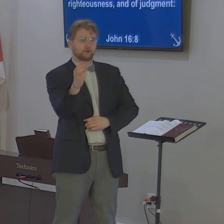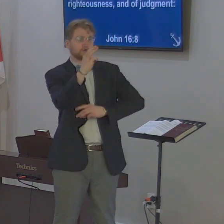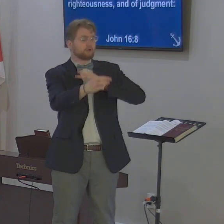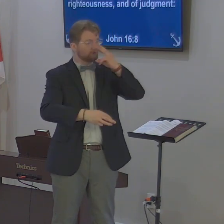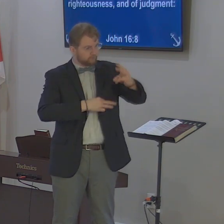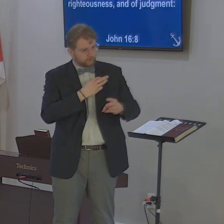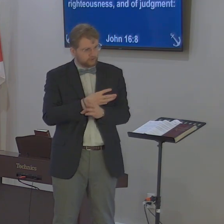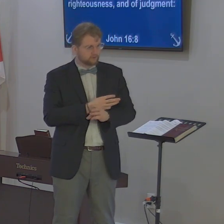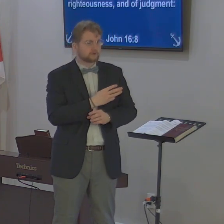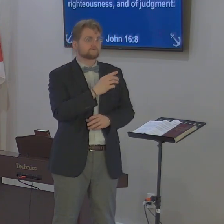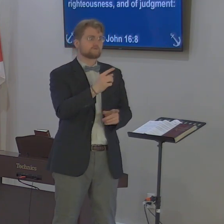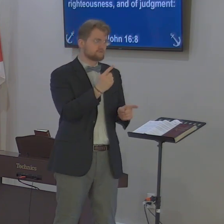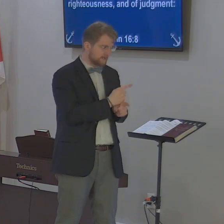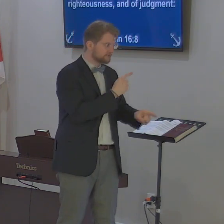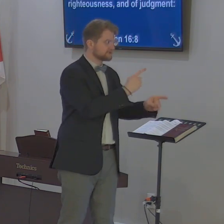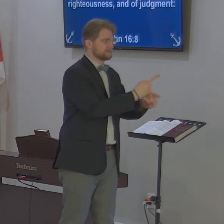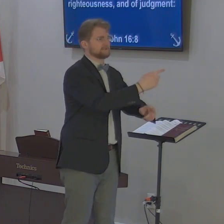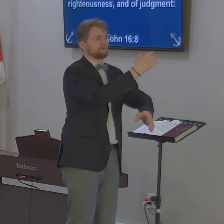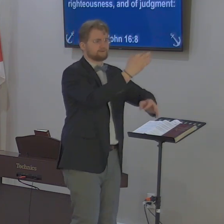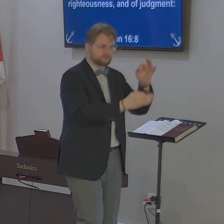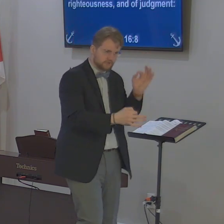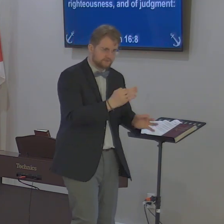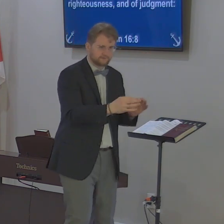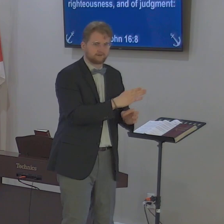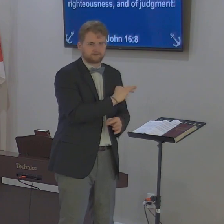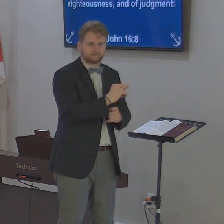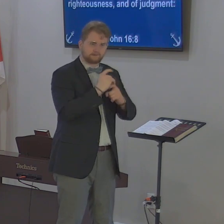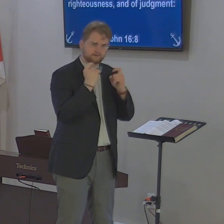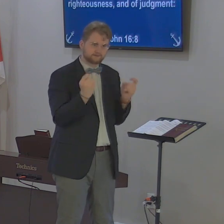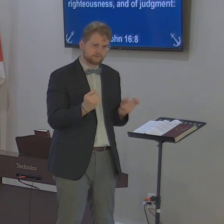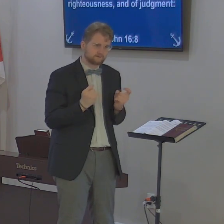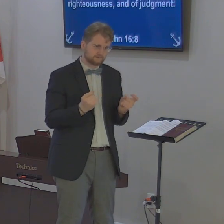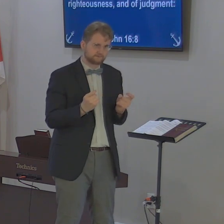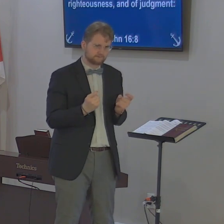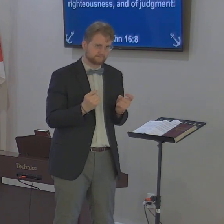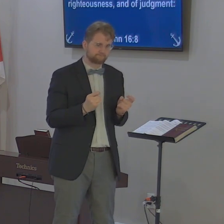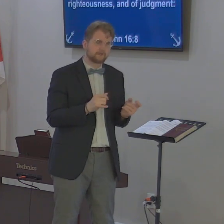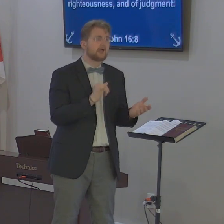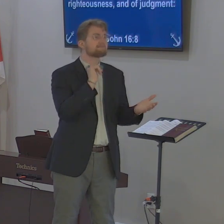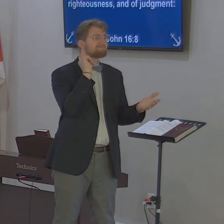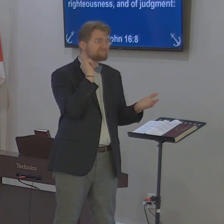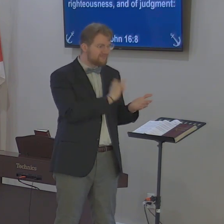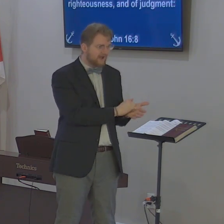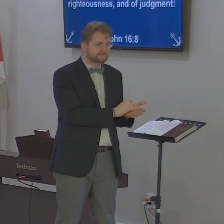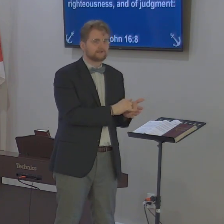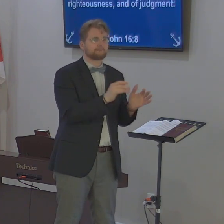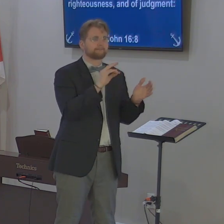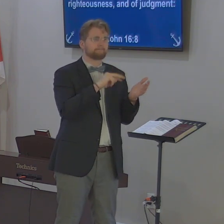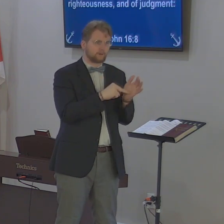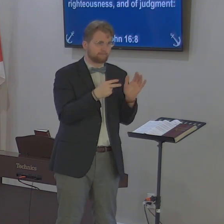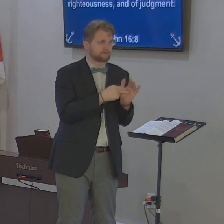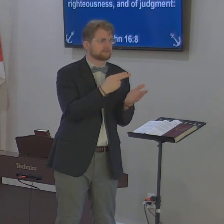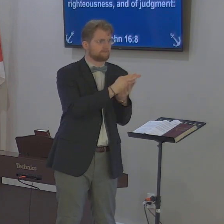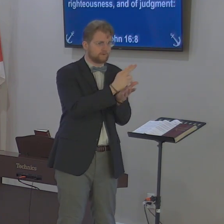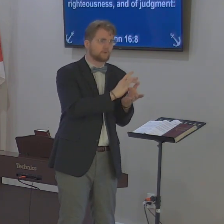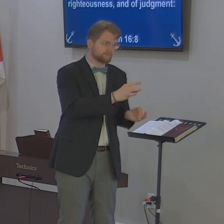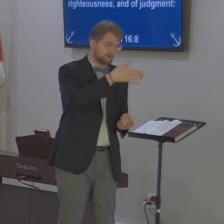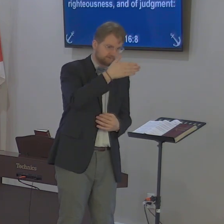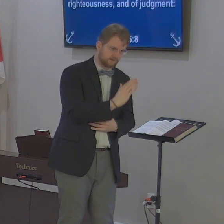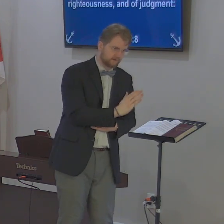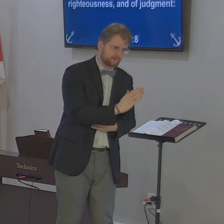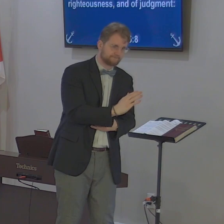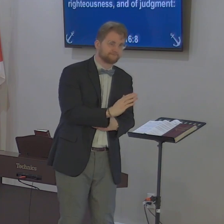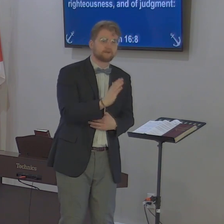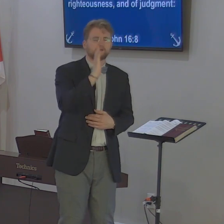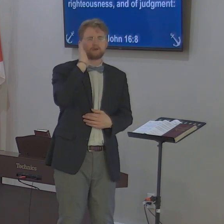righteousness, judgment, and sin. That is the purpose of the Holy Spirit of God. He'll